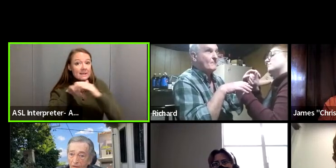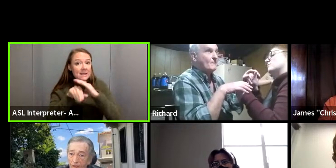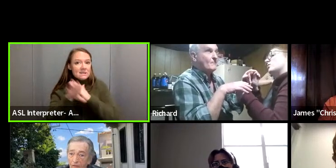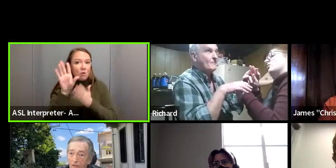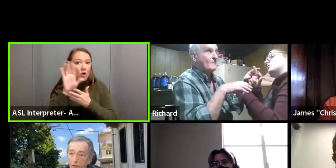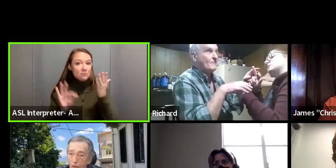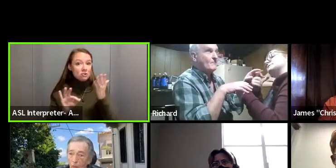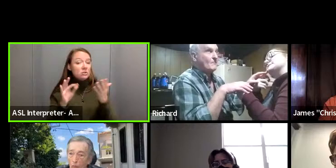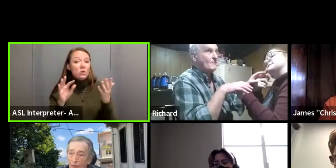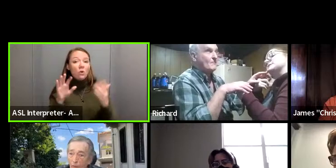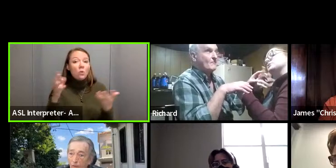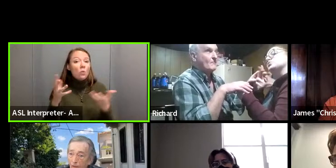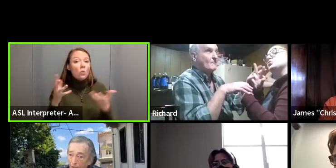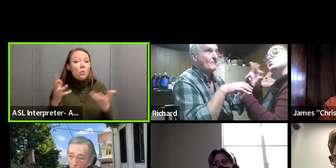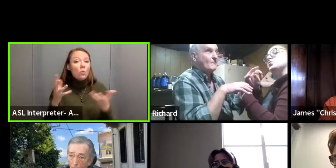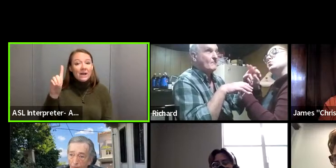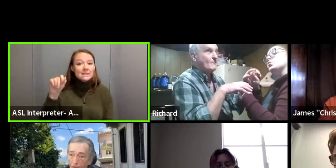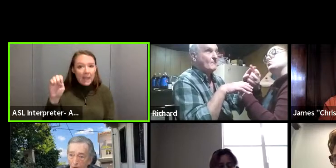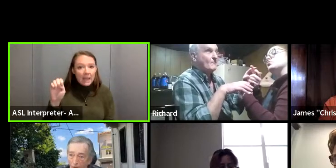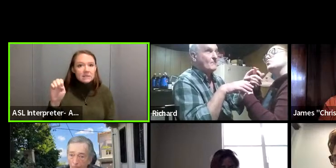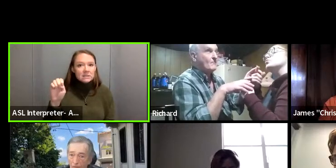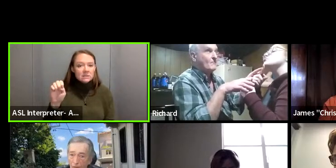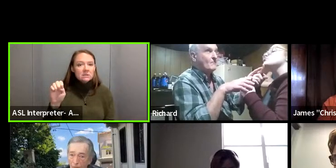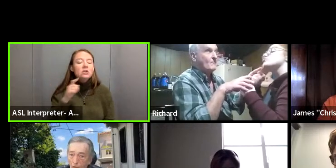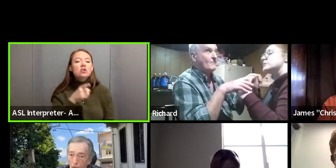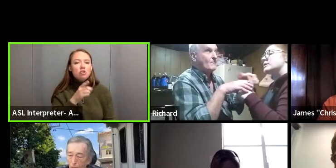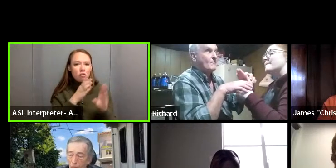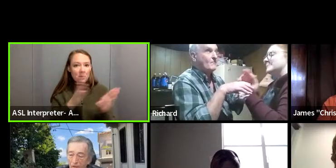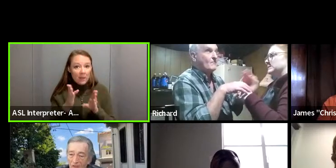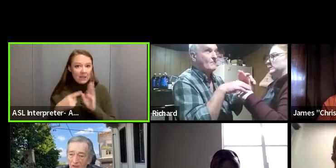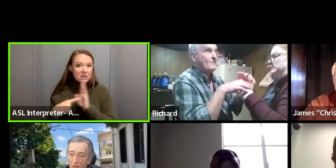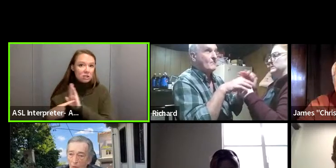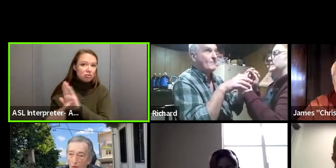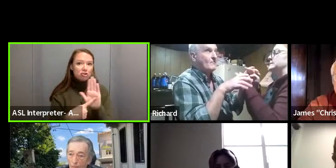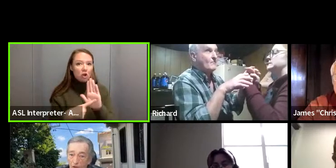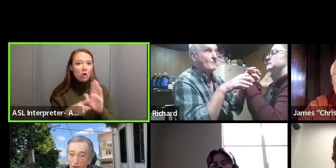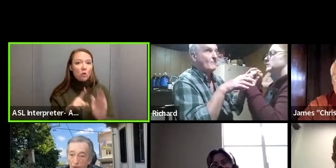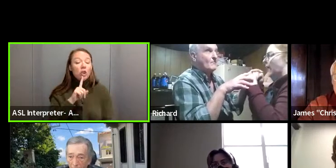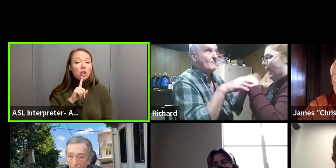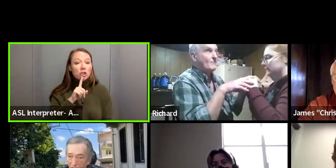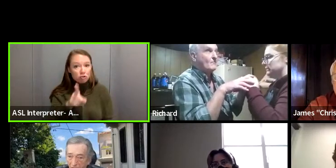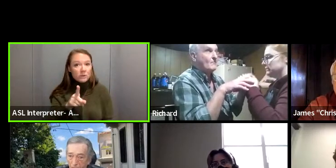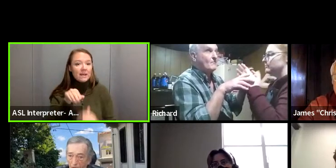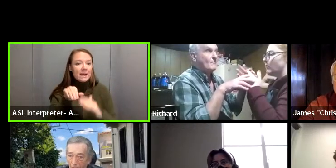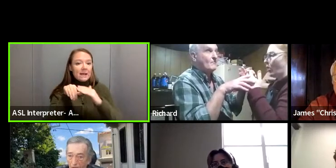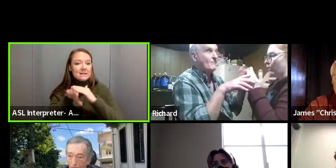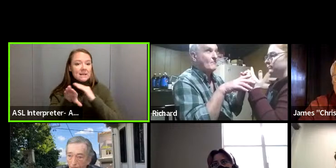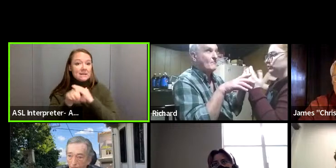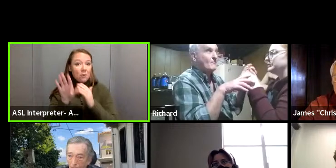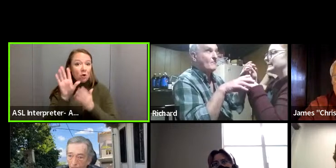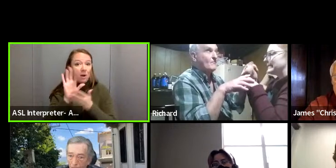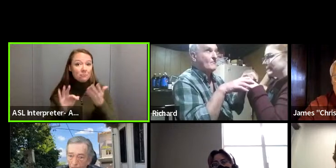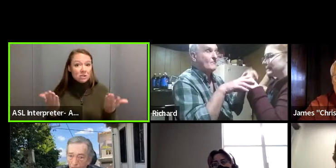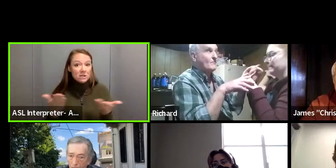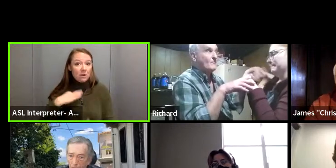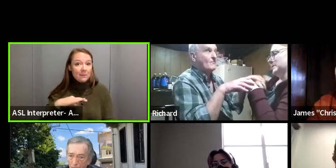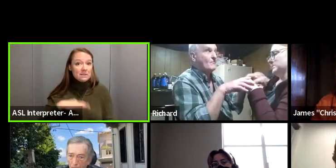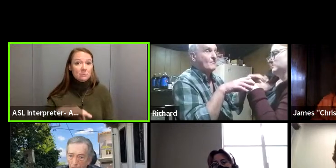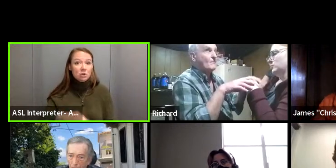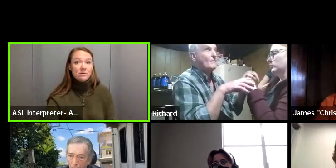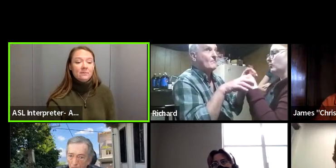What's the date that you will be unveiling the truly accessible option in Pittsburgh?